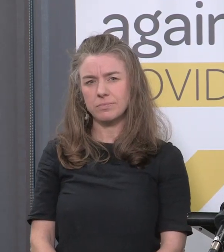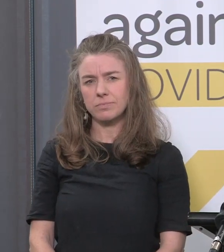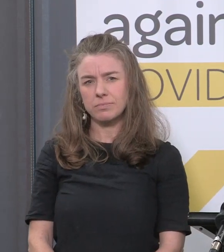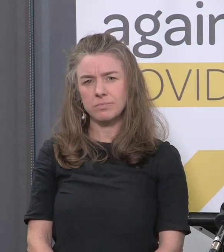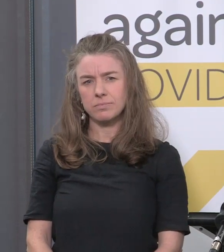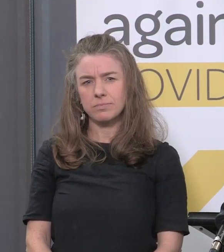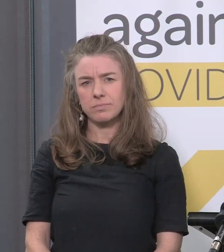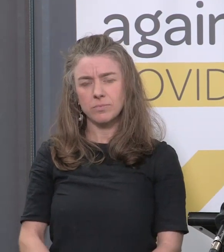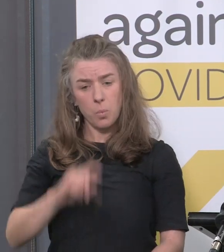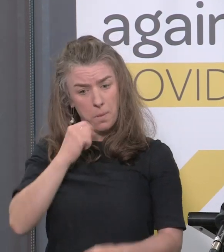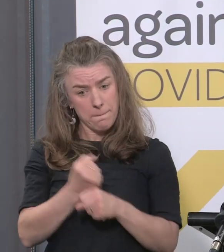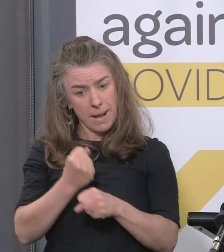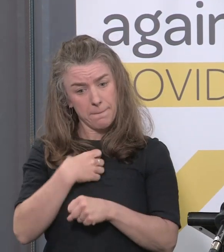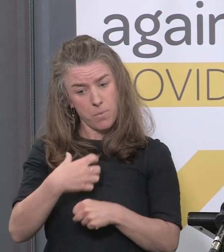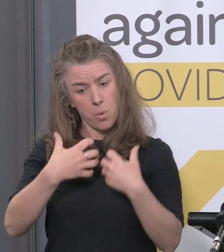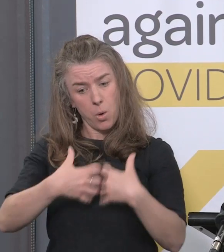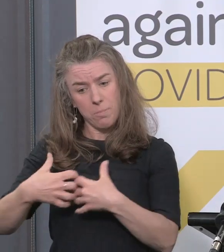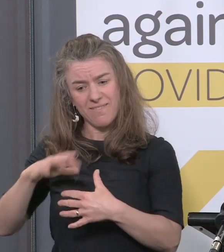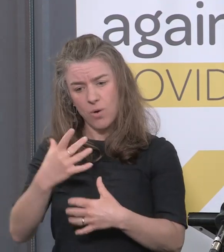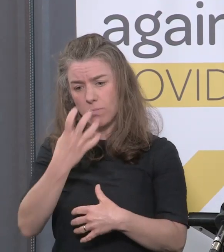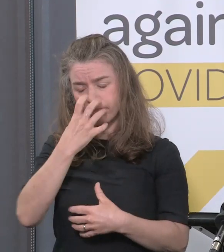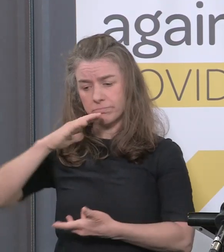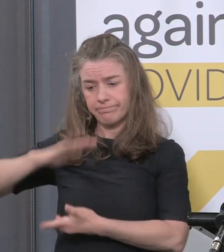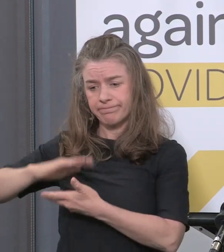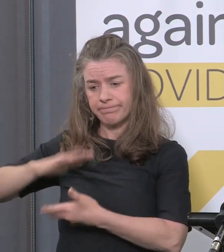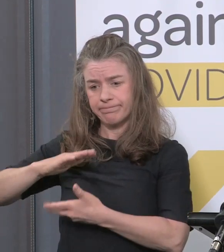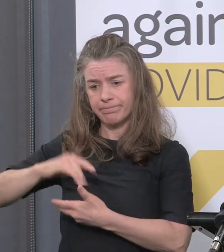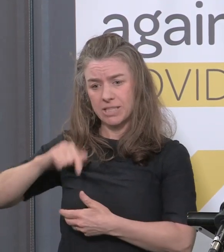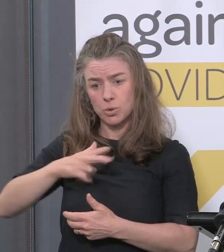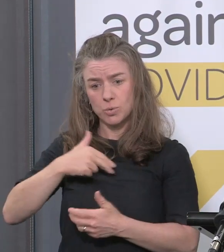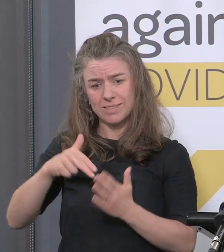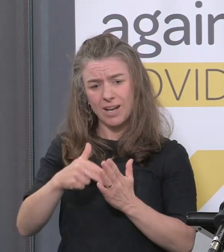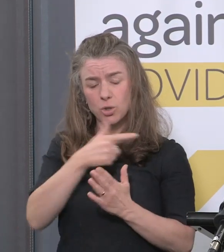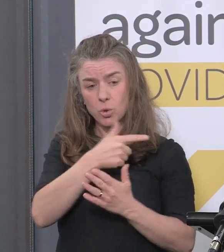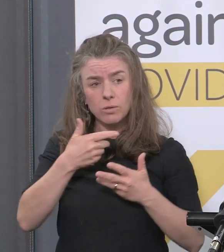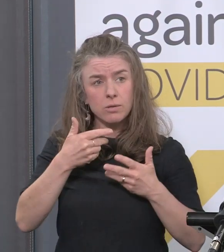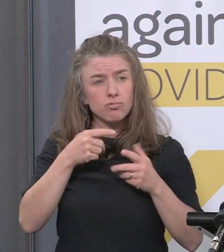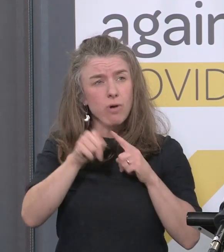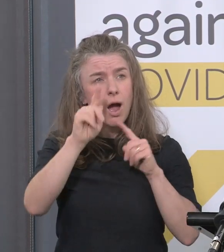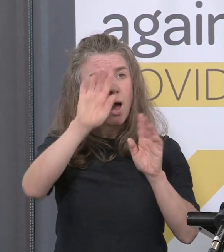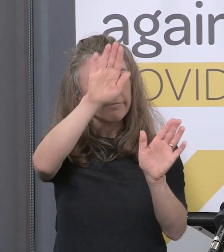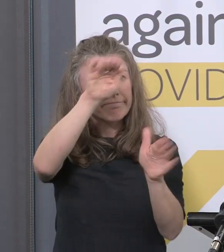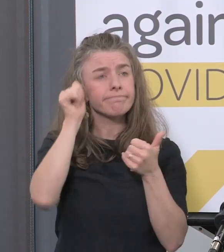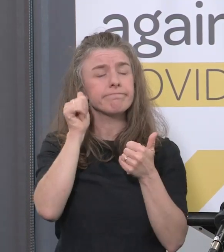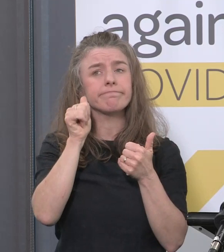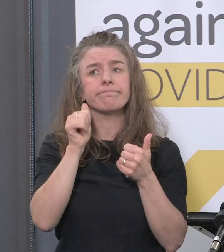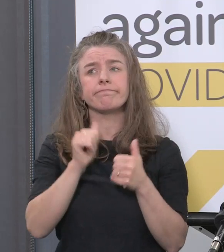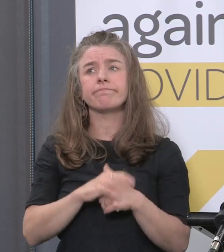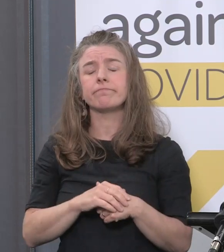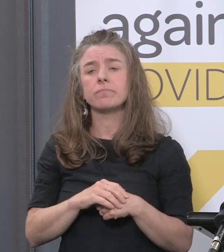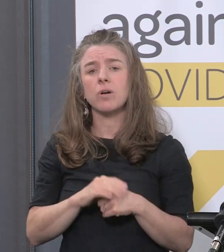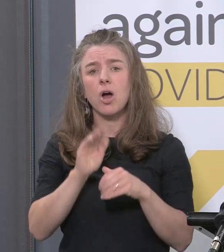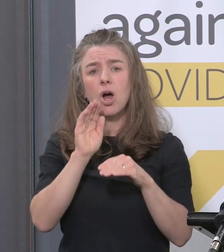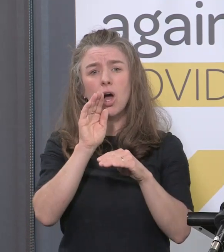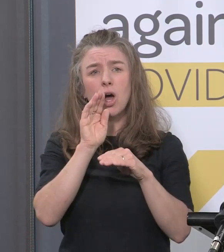more ventilators in New Zealand, or are you in negotiations with anyone trying to source more ventilators outside of, say, the public and private health,